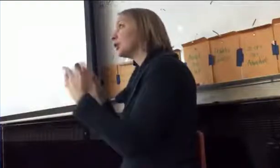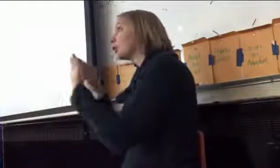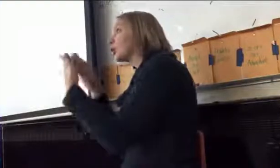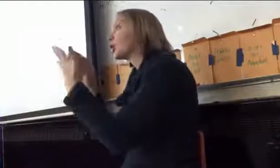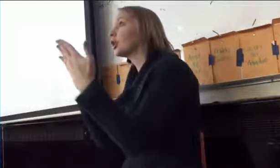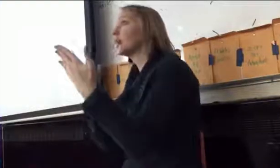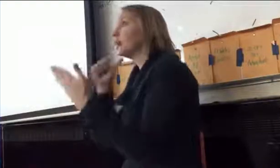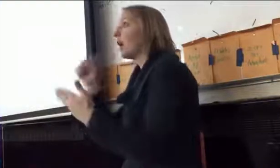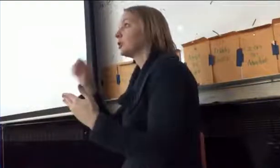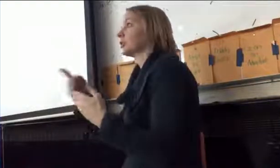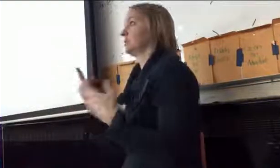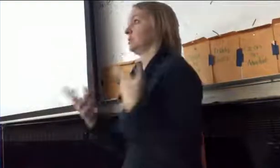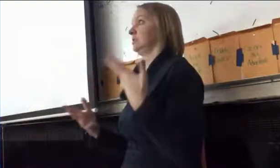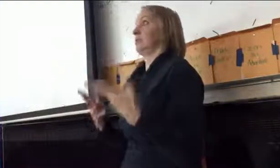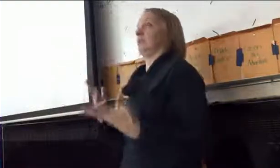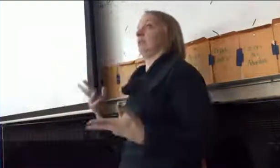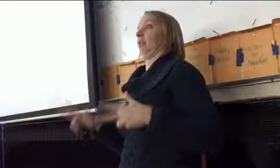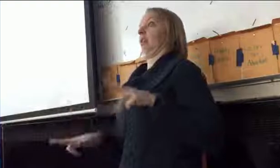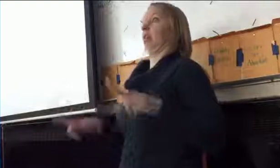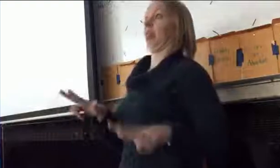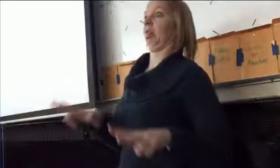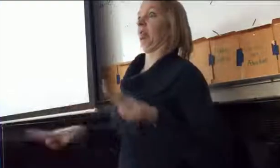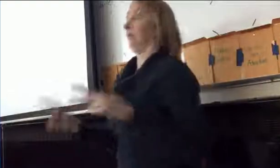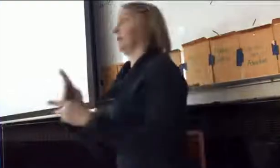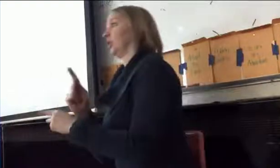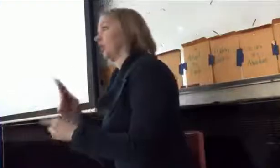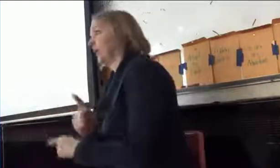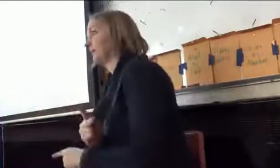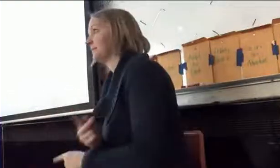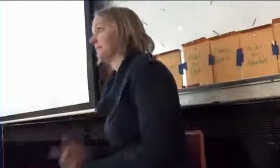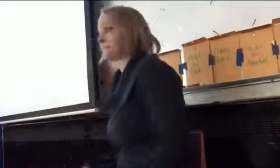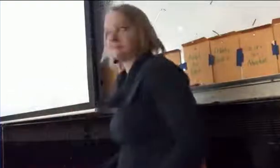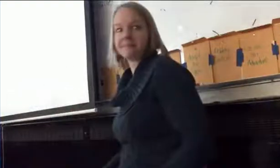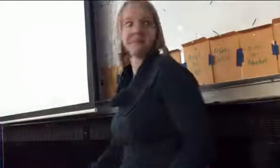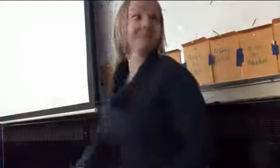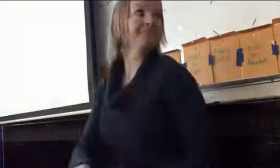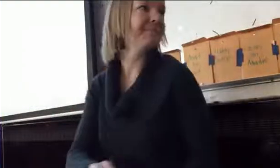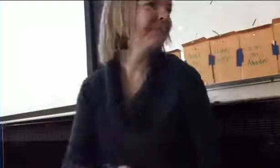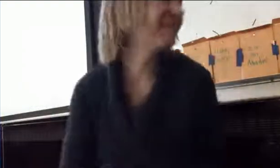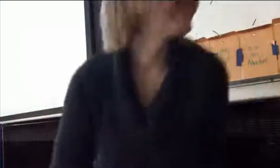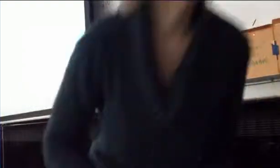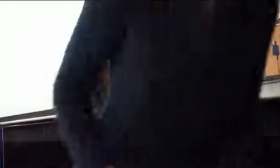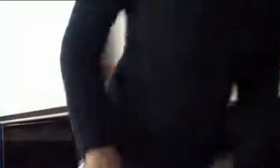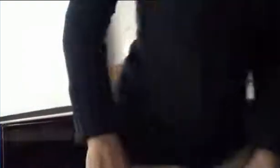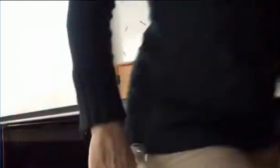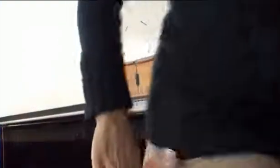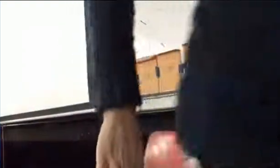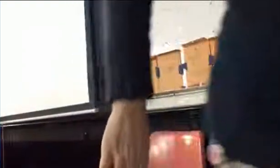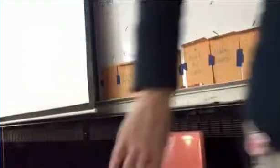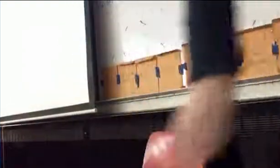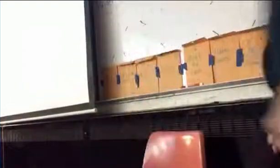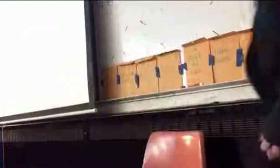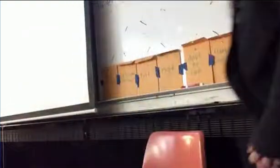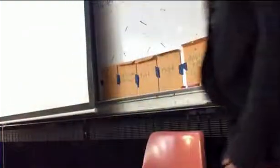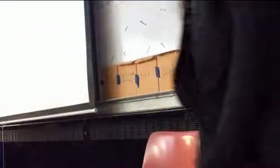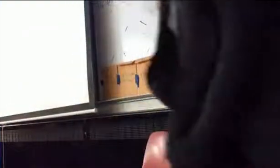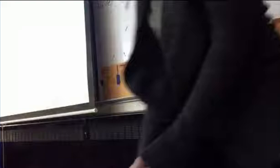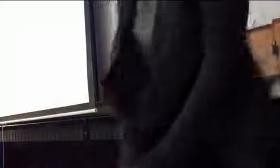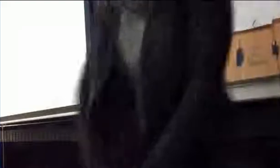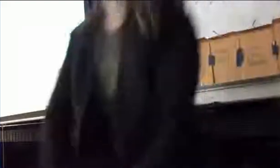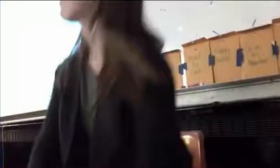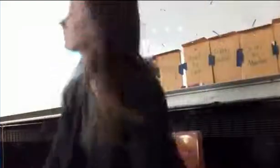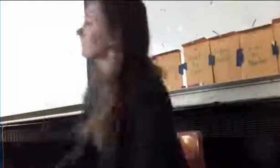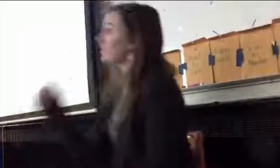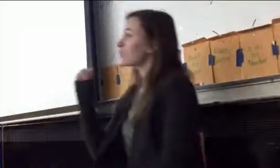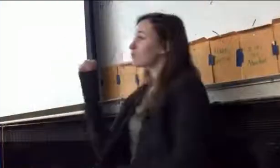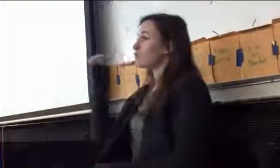not just be thrown in and said, okay, be Finnish, good luck. Okay? They actually are able to help provide you. So if you'll write down next to